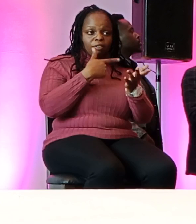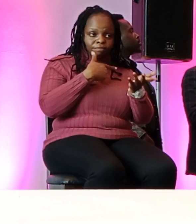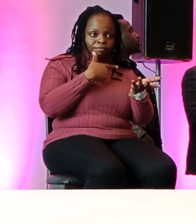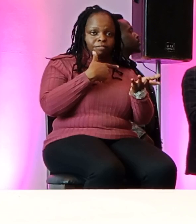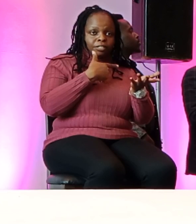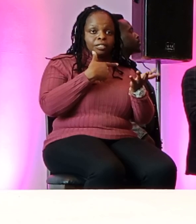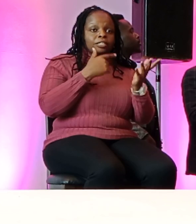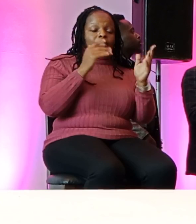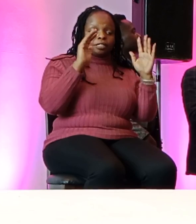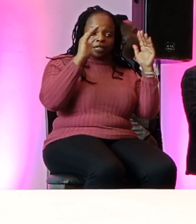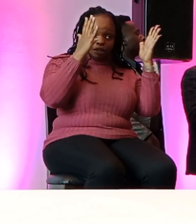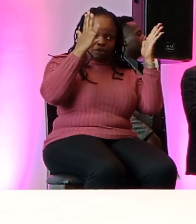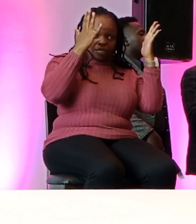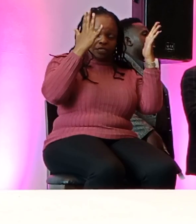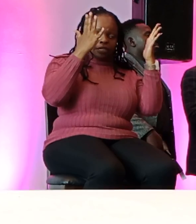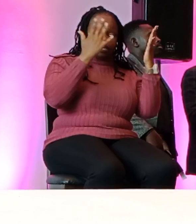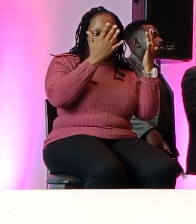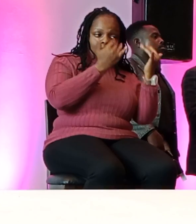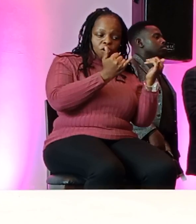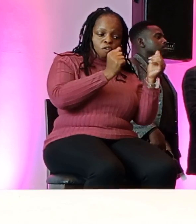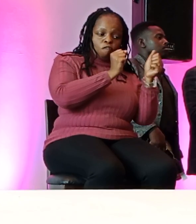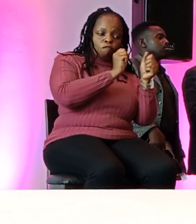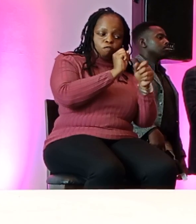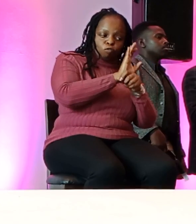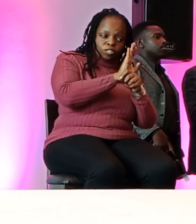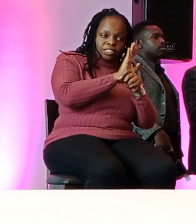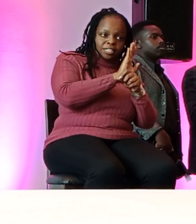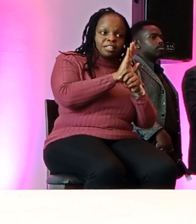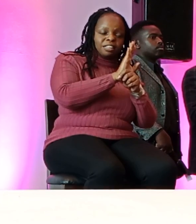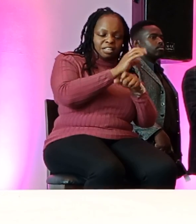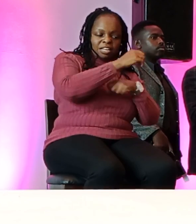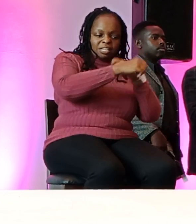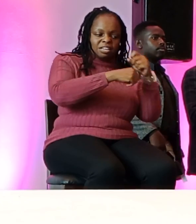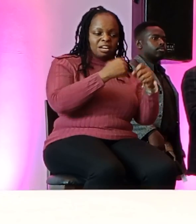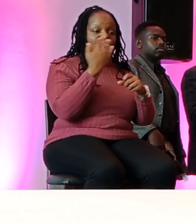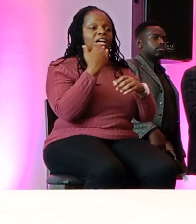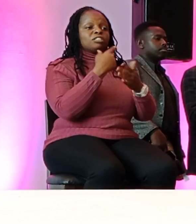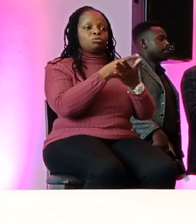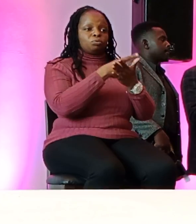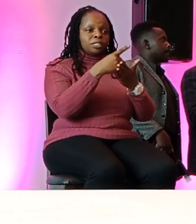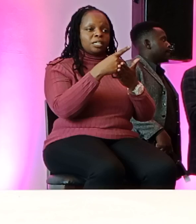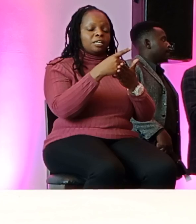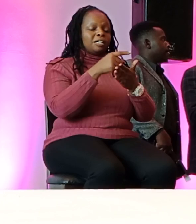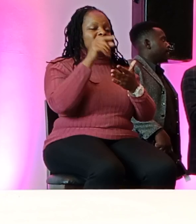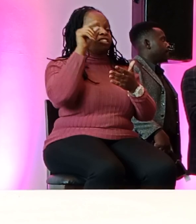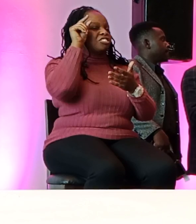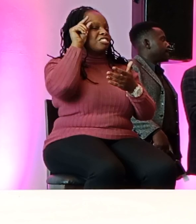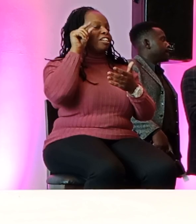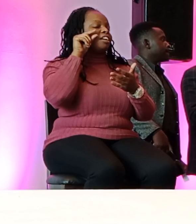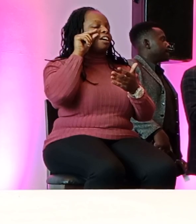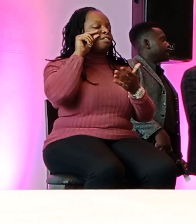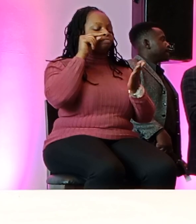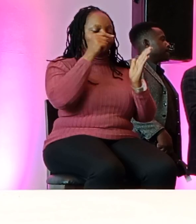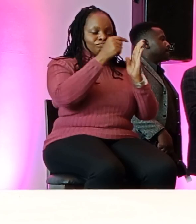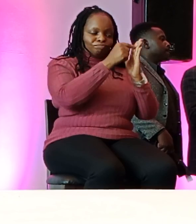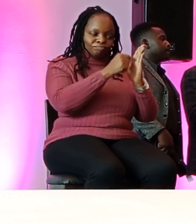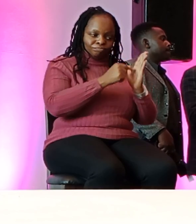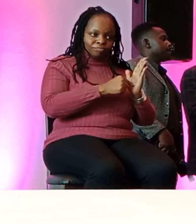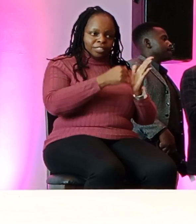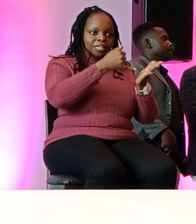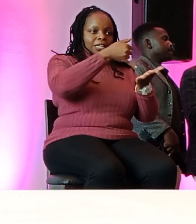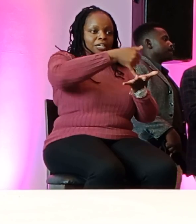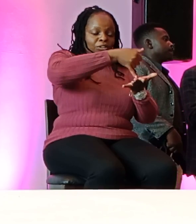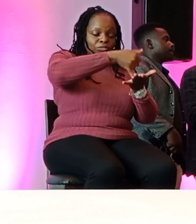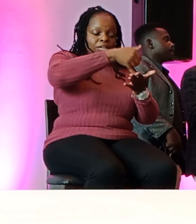We celebrated its 14th anniversary just last week. Gender quotas are included